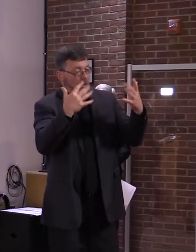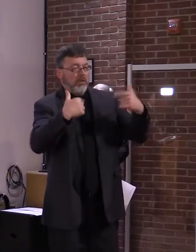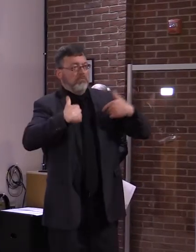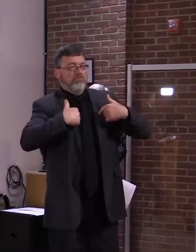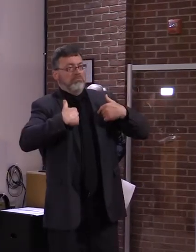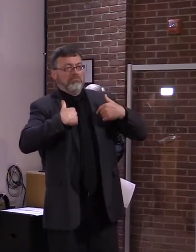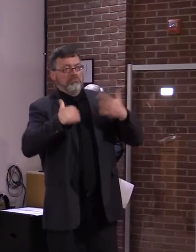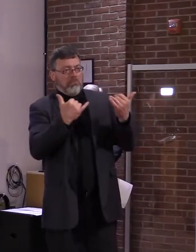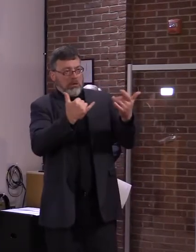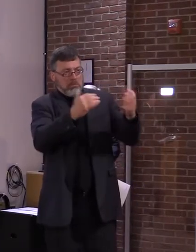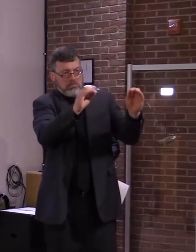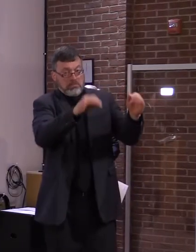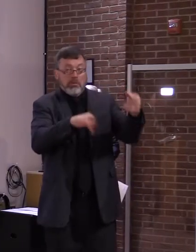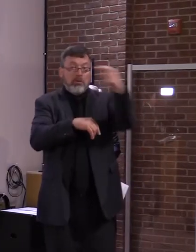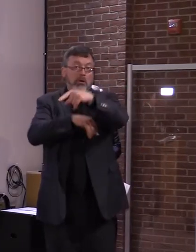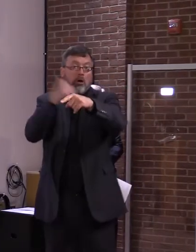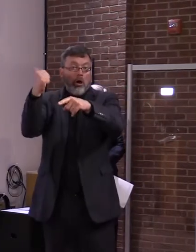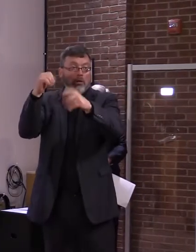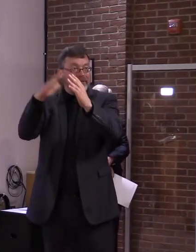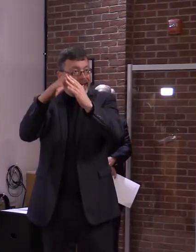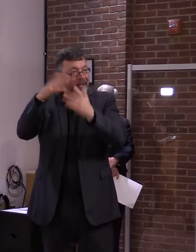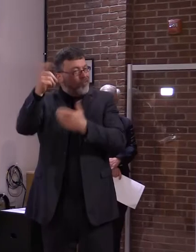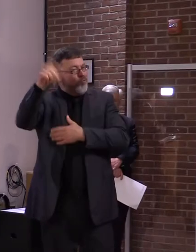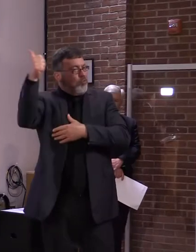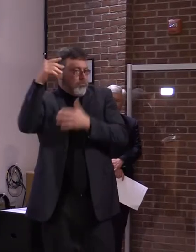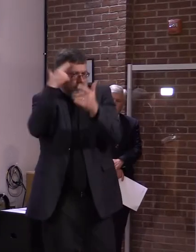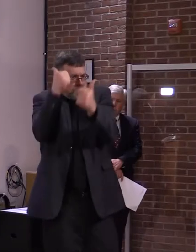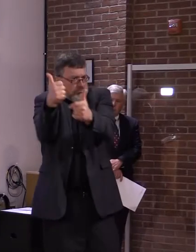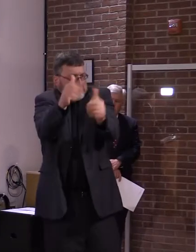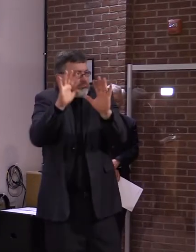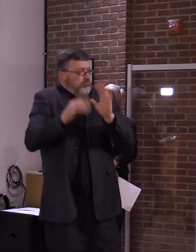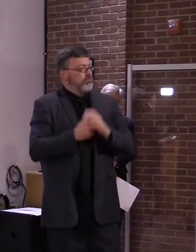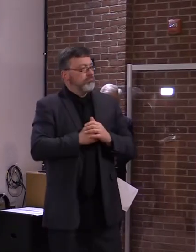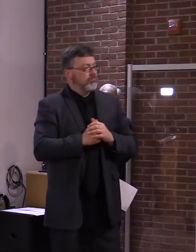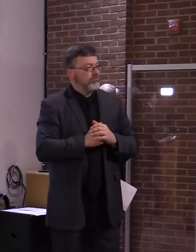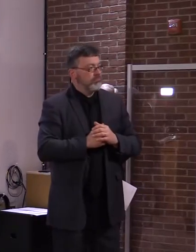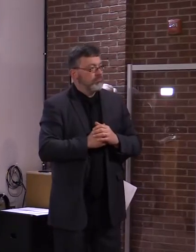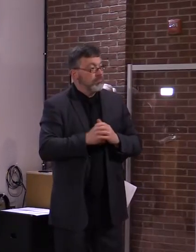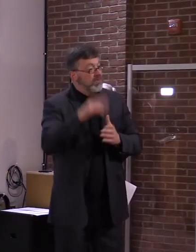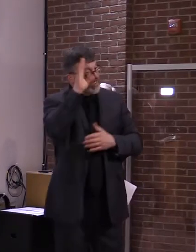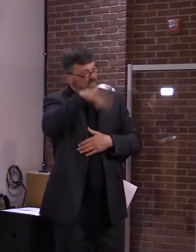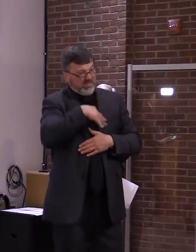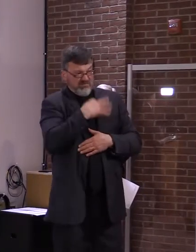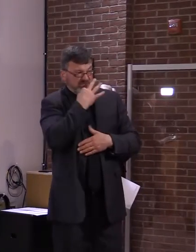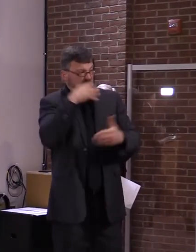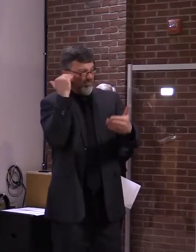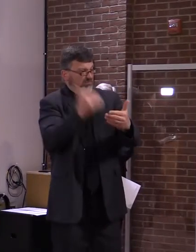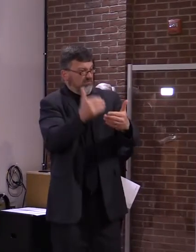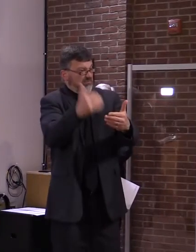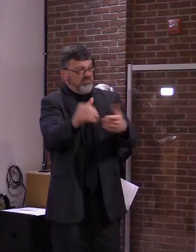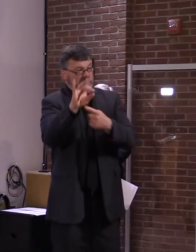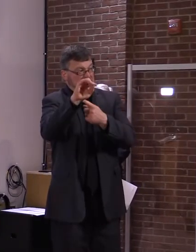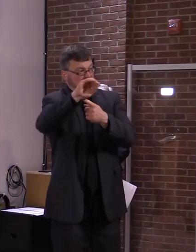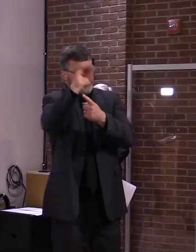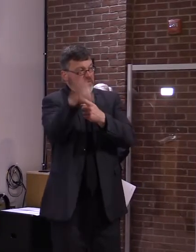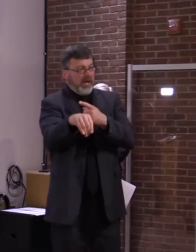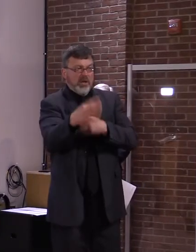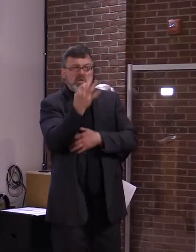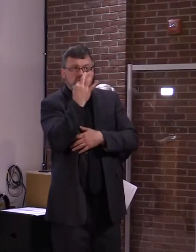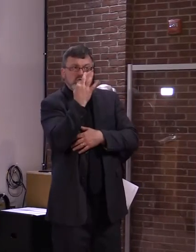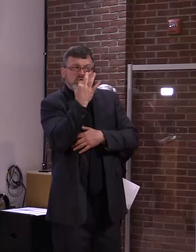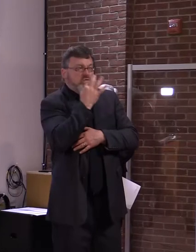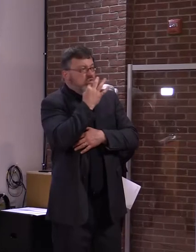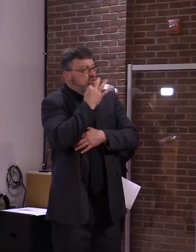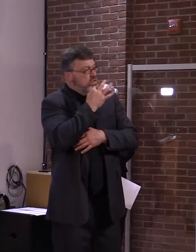a time when we think we're within a week or two of lifting all restrictions. So we felt with